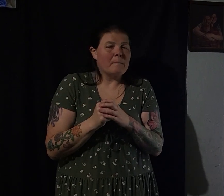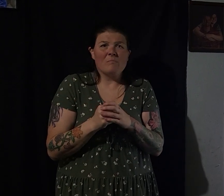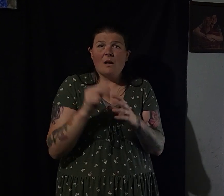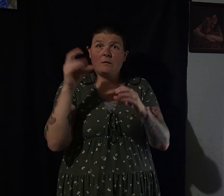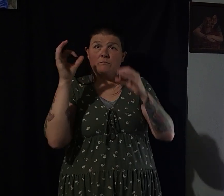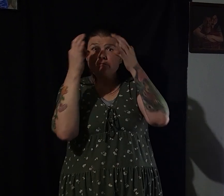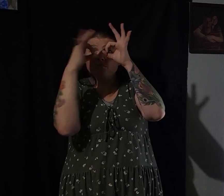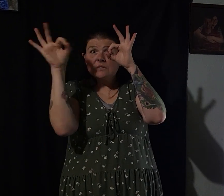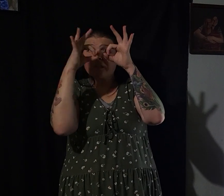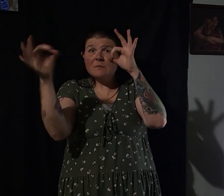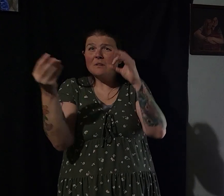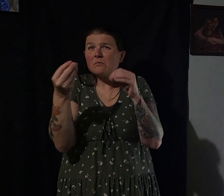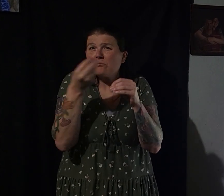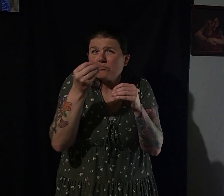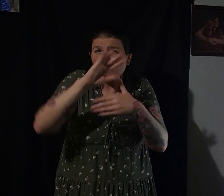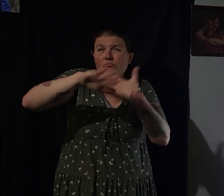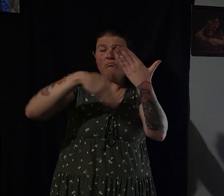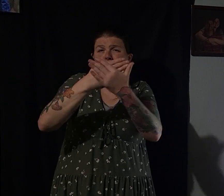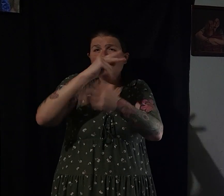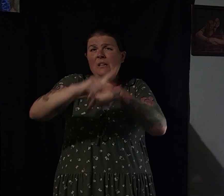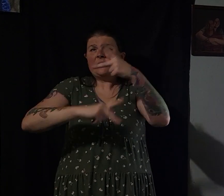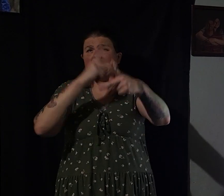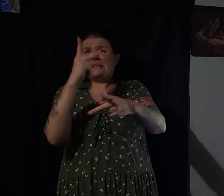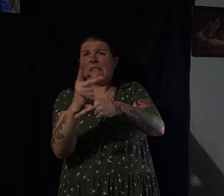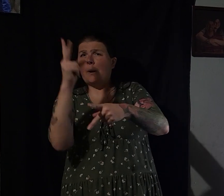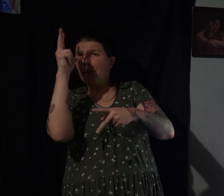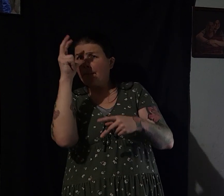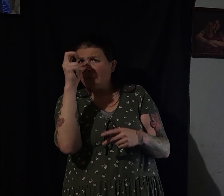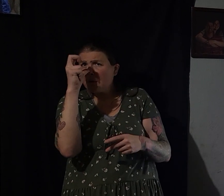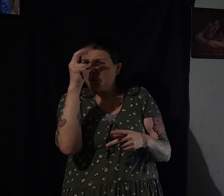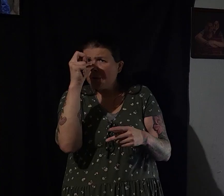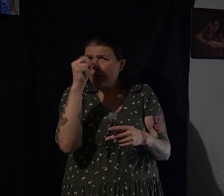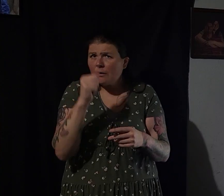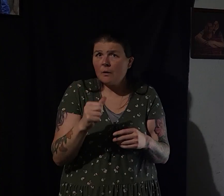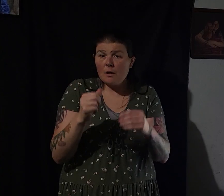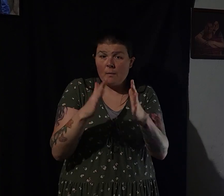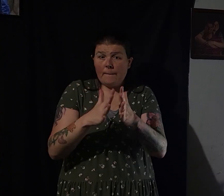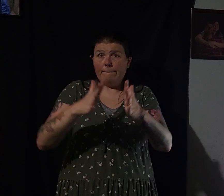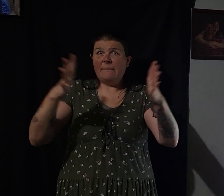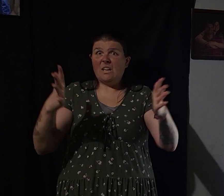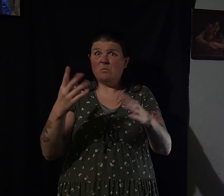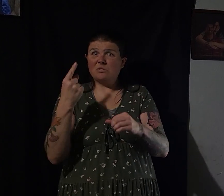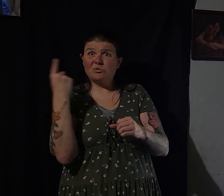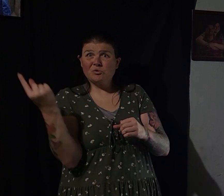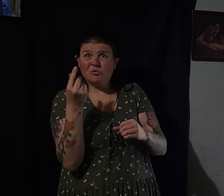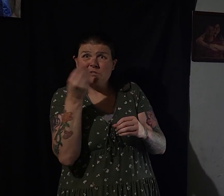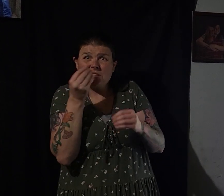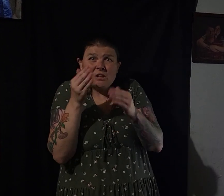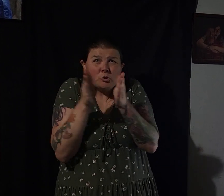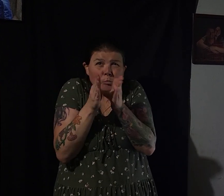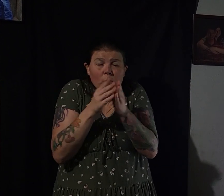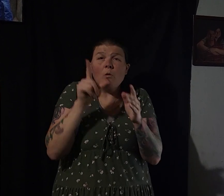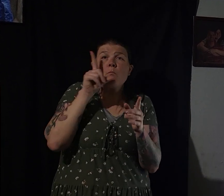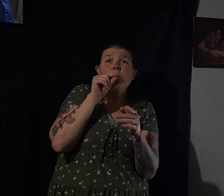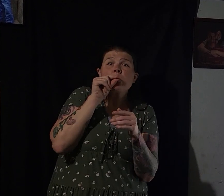Chameleons feed on all sorts of creepy crawlies. The big one also eats small birds, mice, and even